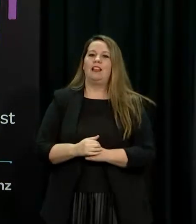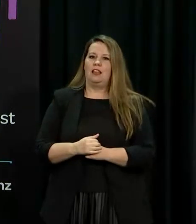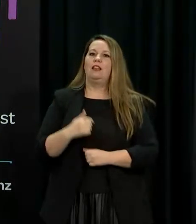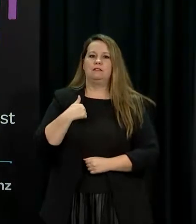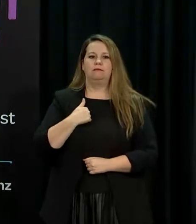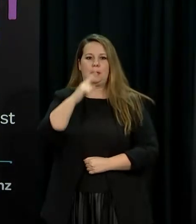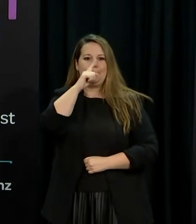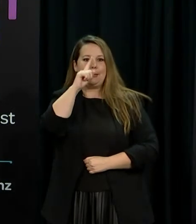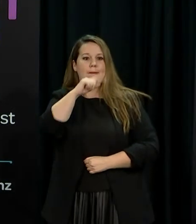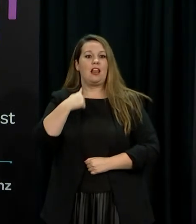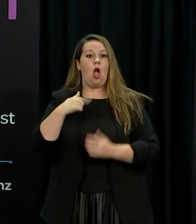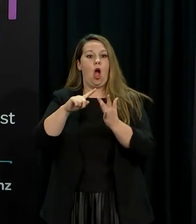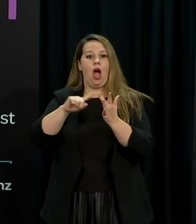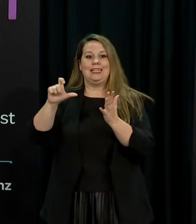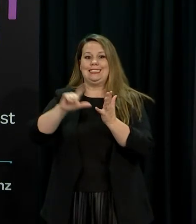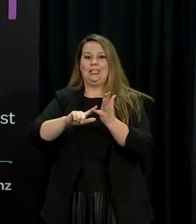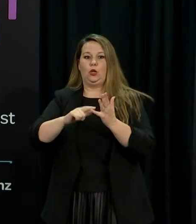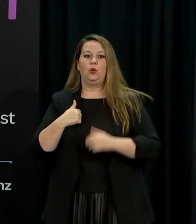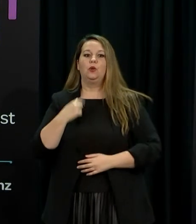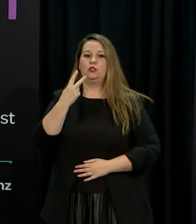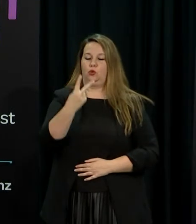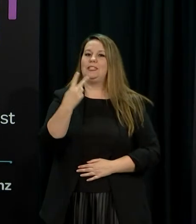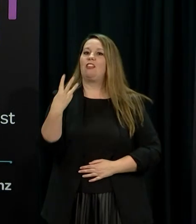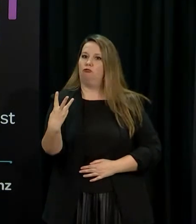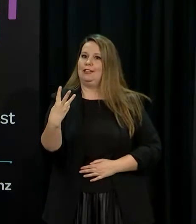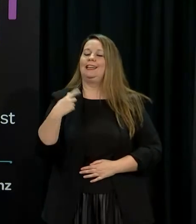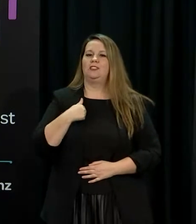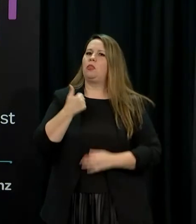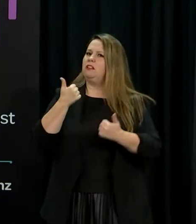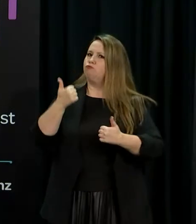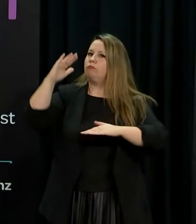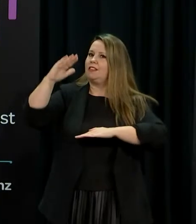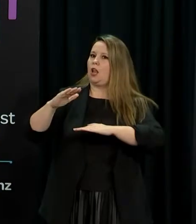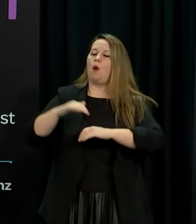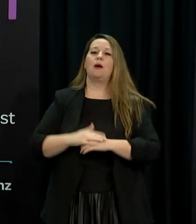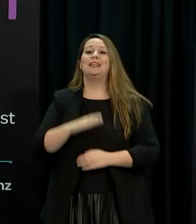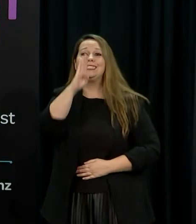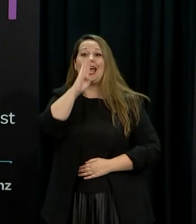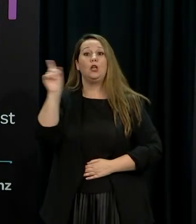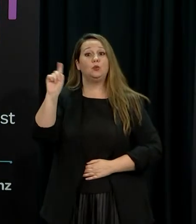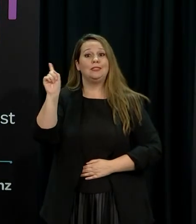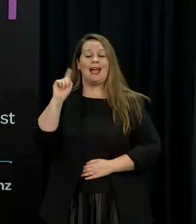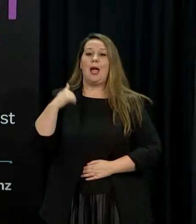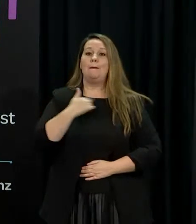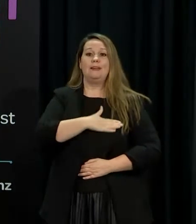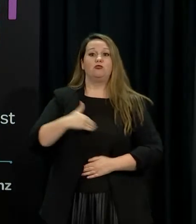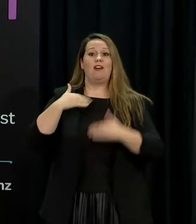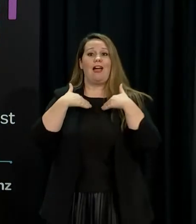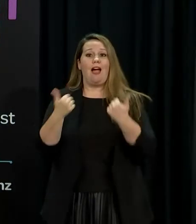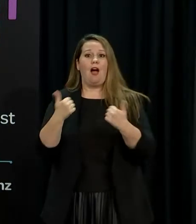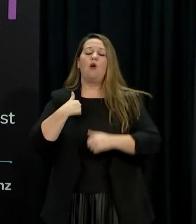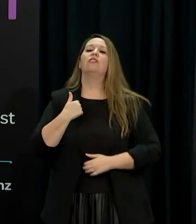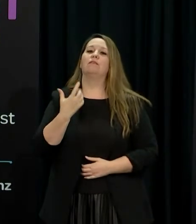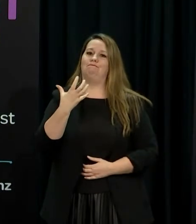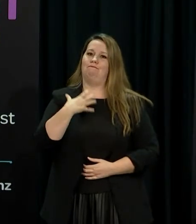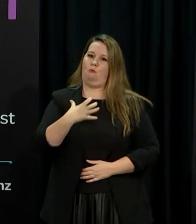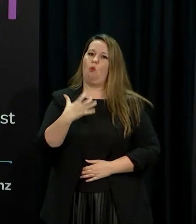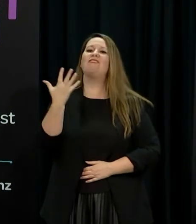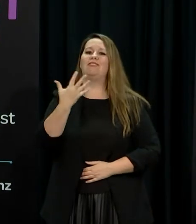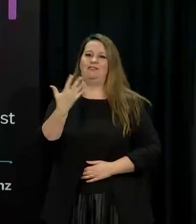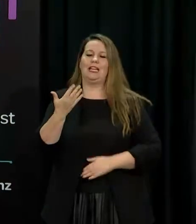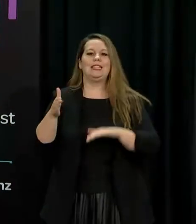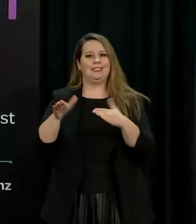is down from yesterday, which was our high point. Sadly, today the Ministry of Health is reporting a further 15